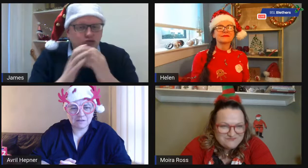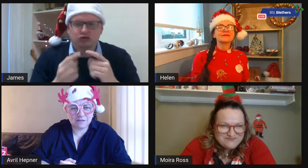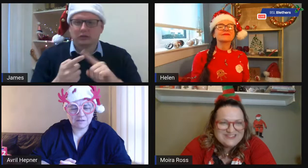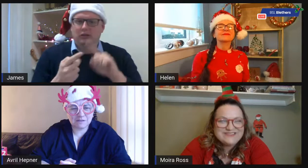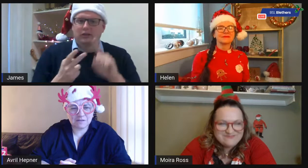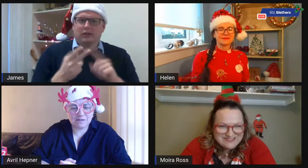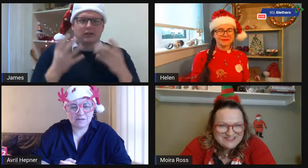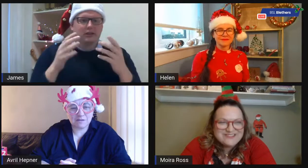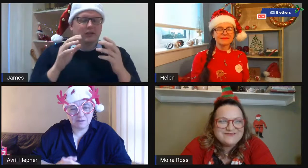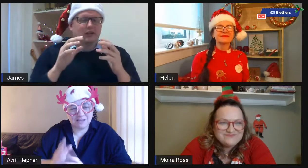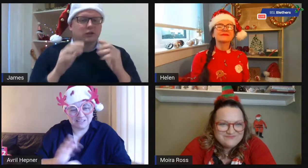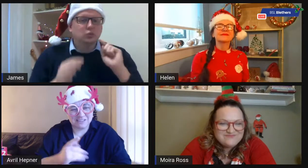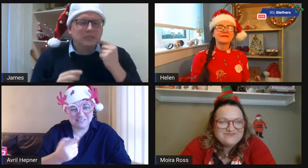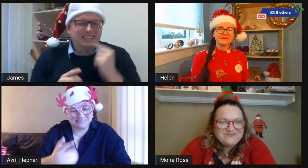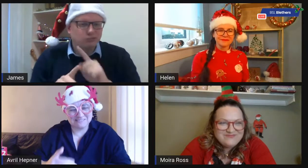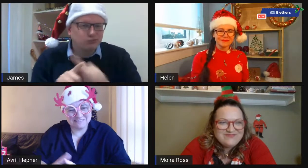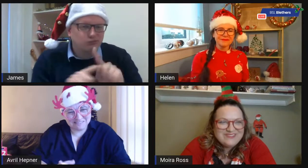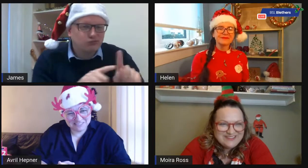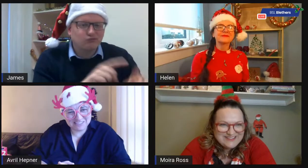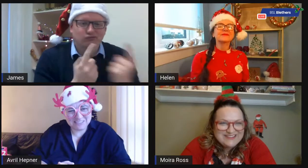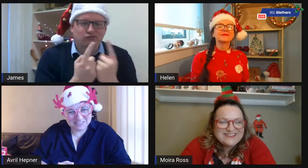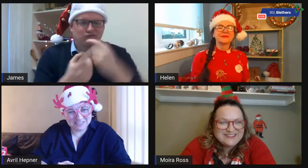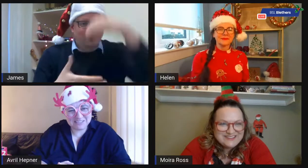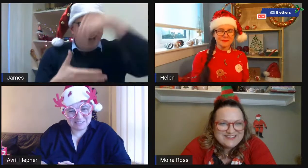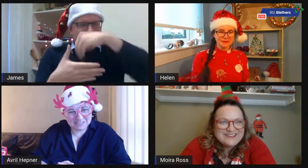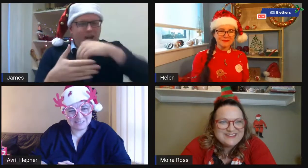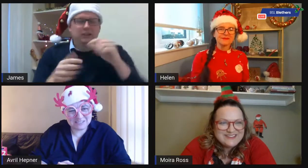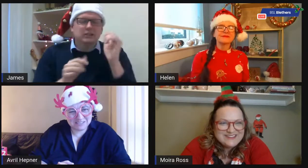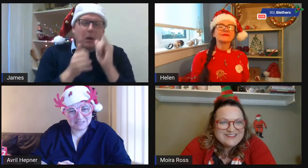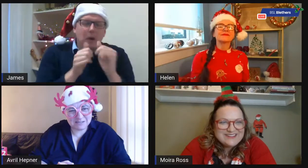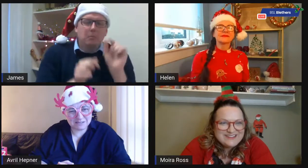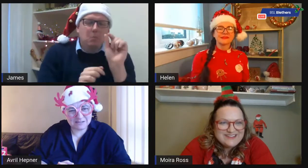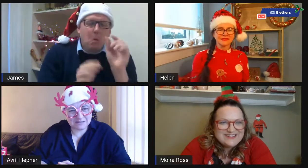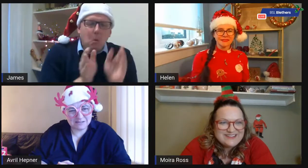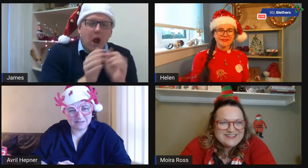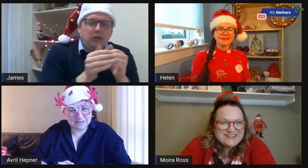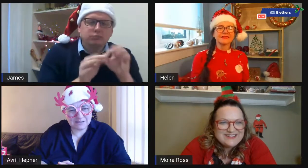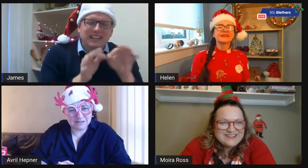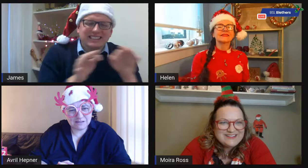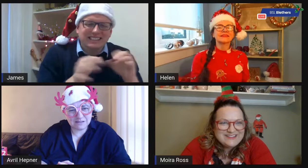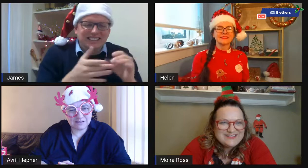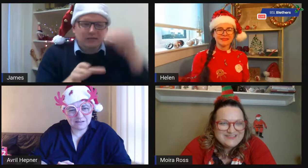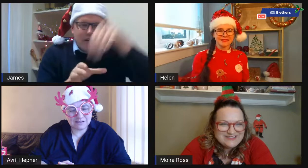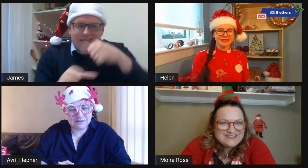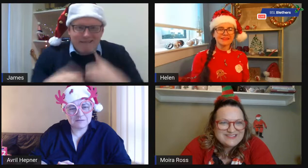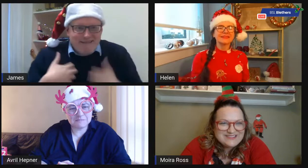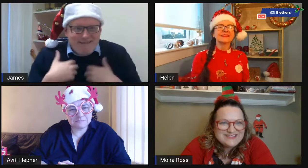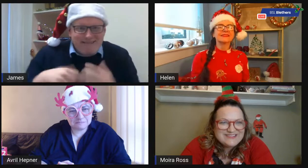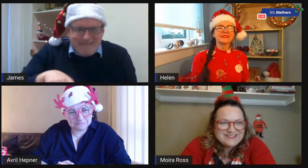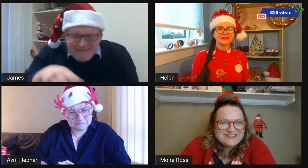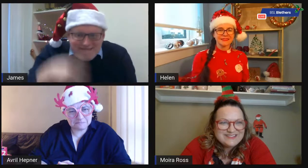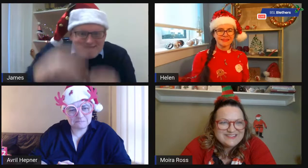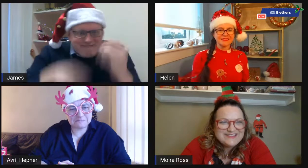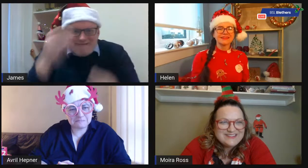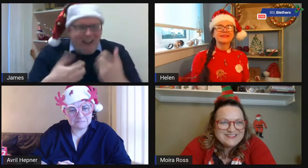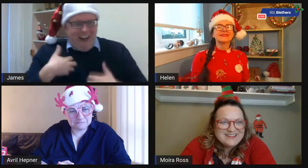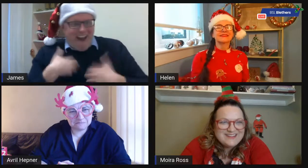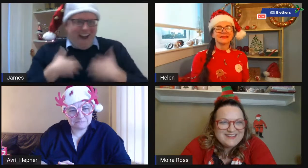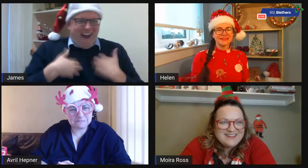that was the first thing I always went for. There'd be an orange, some sweets, sometimes teeny wee presents